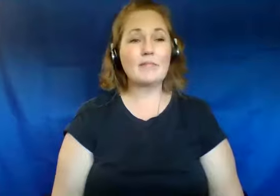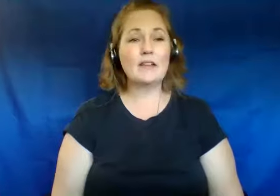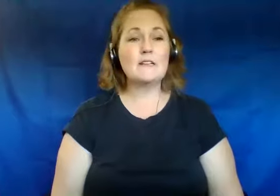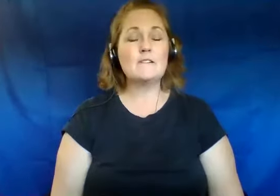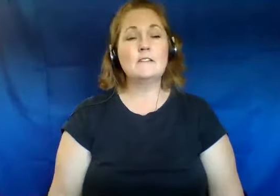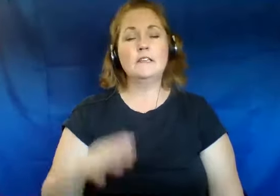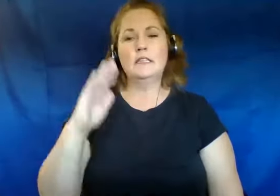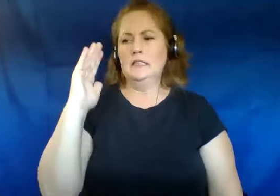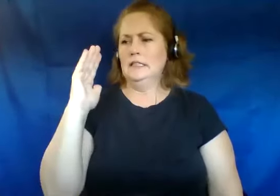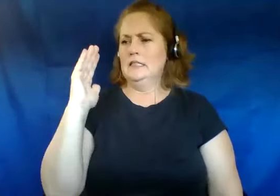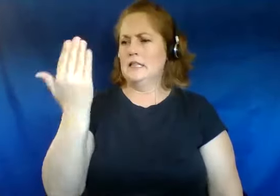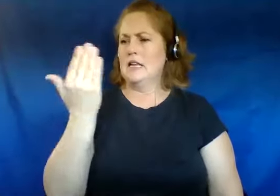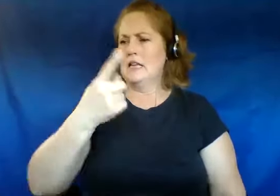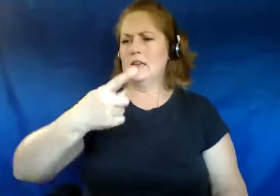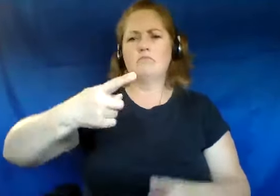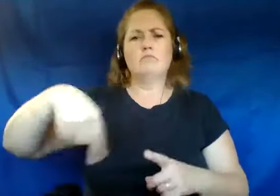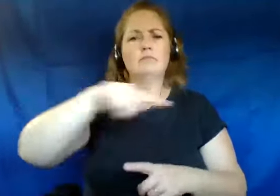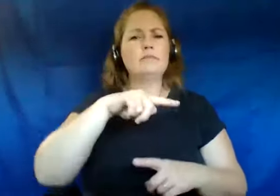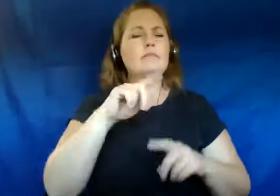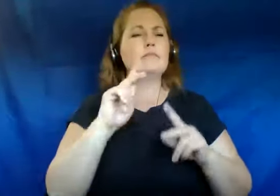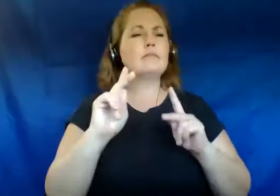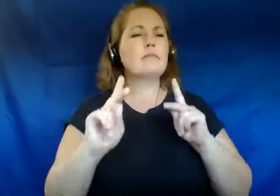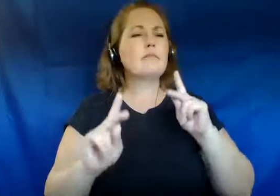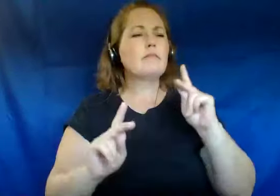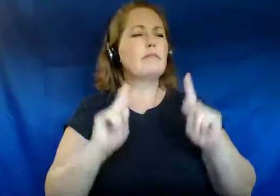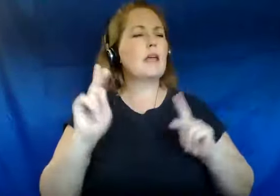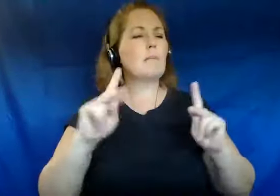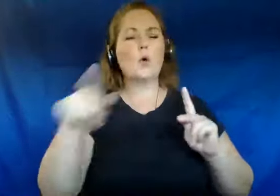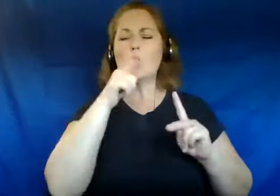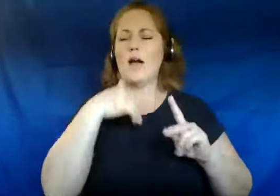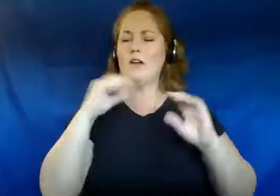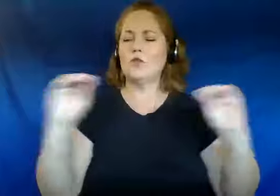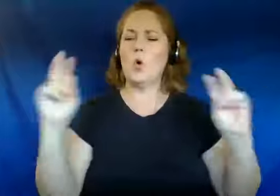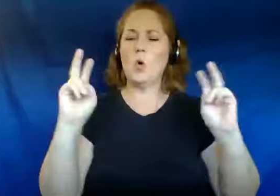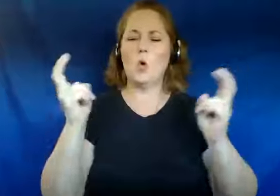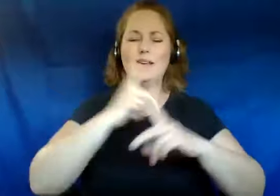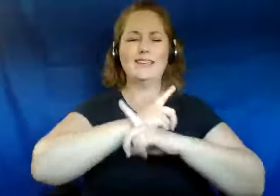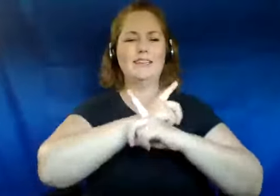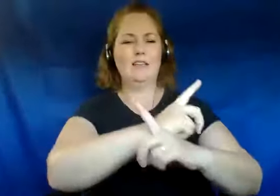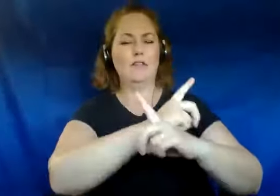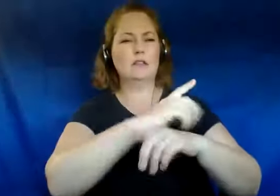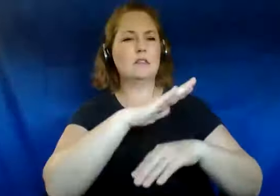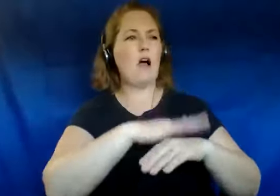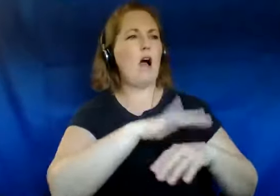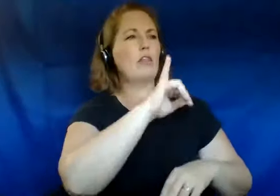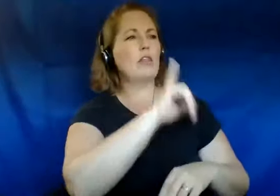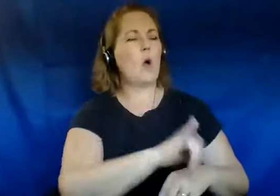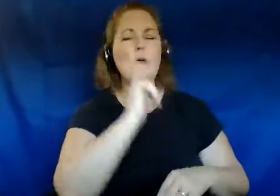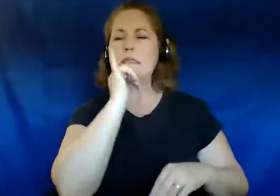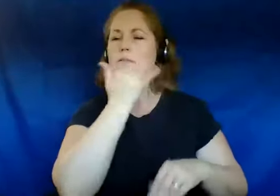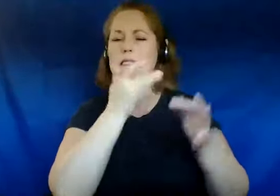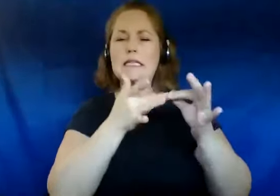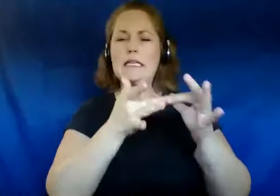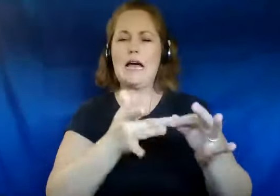We seem to be people who have no defenses against the onslaughts of misguided feelings. I